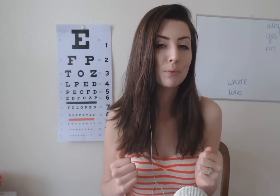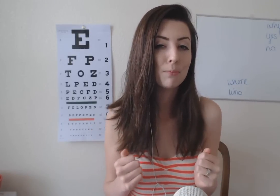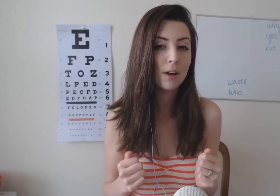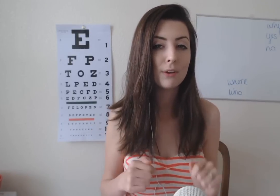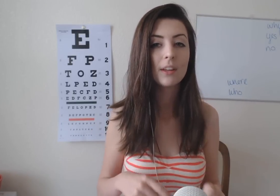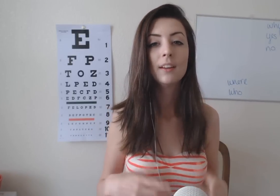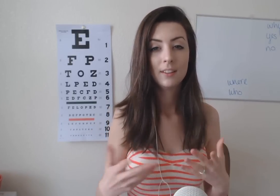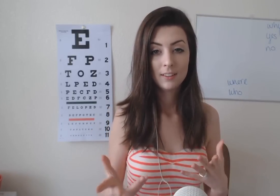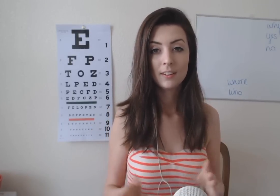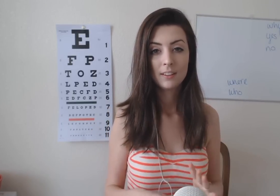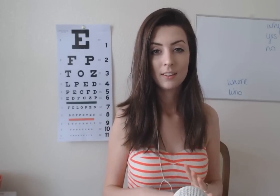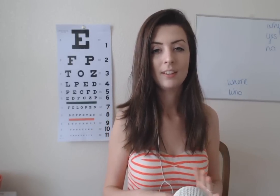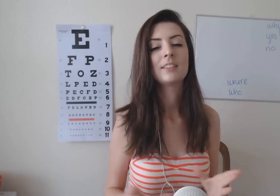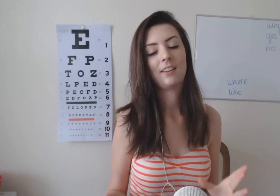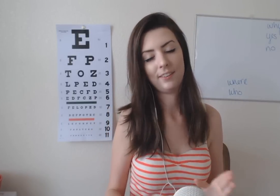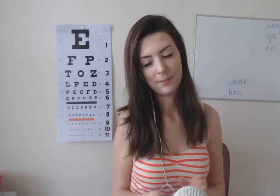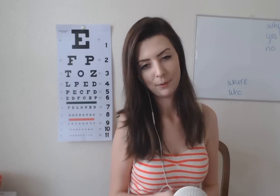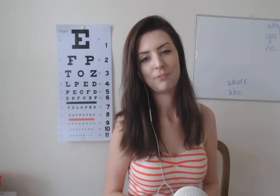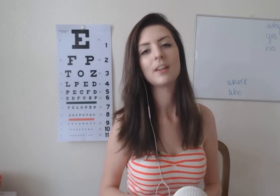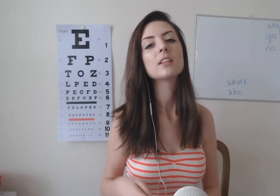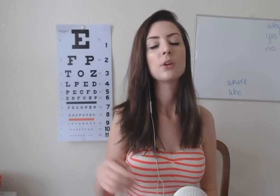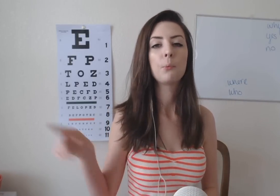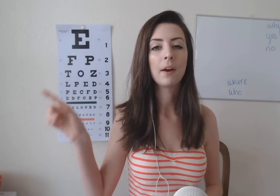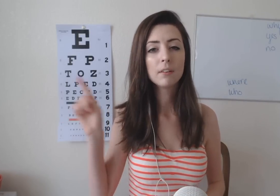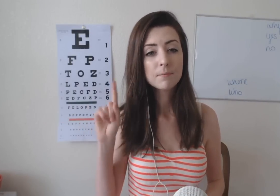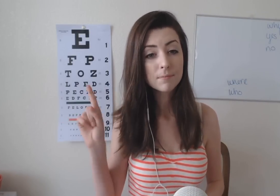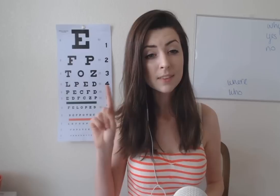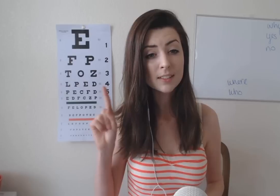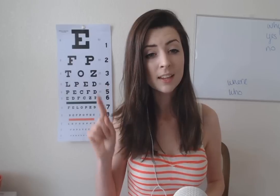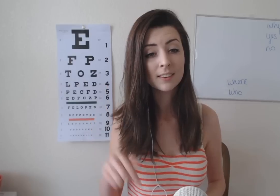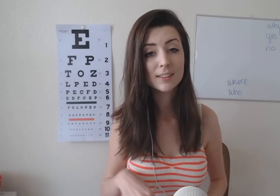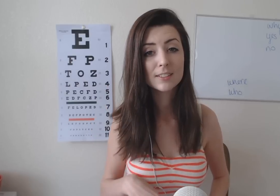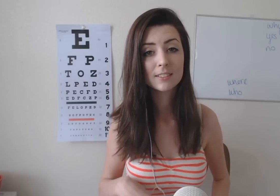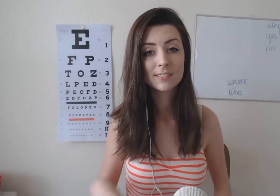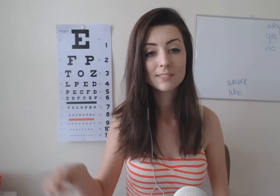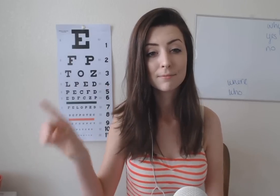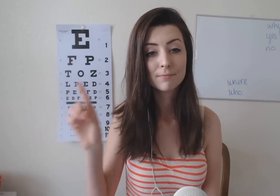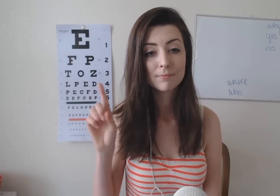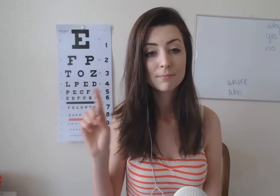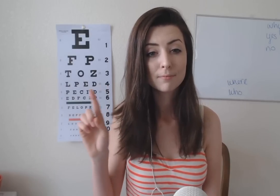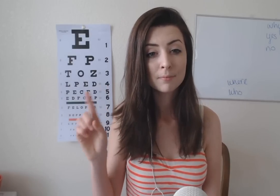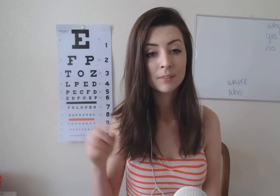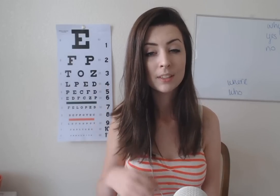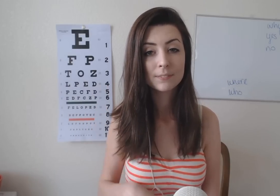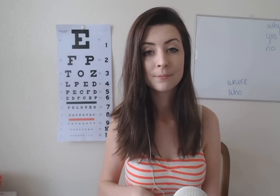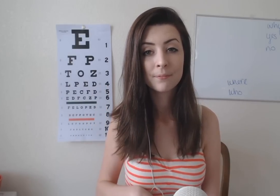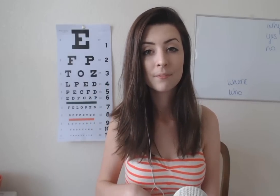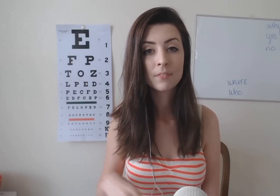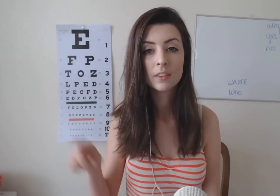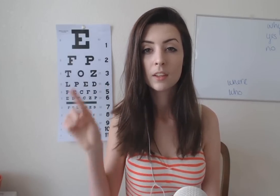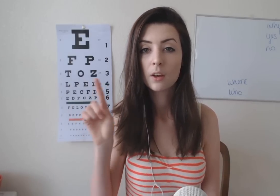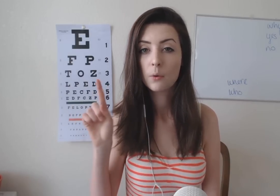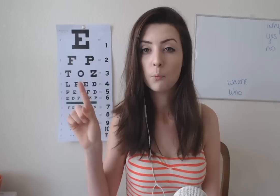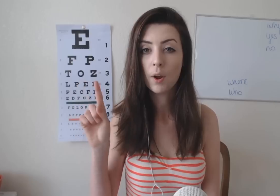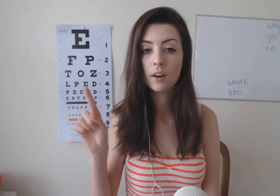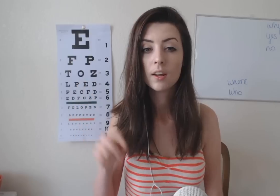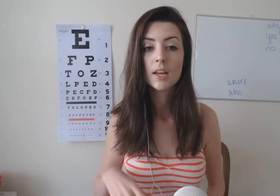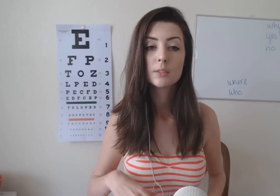body. Exactly. Perfect. So where is like this. Pivot. Where? It's more like